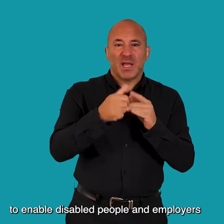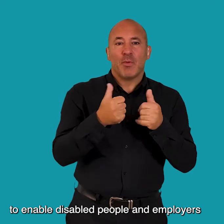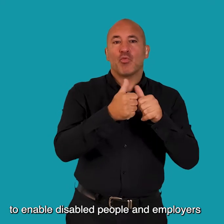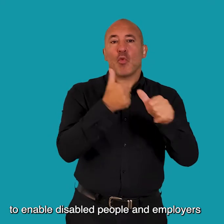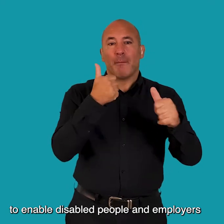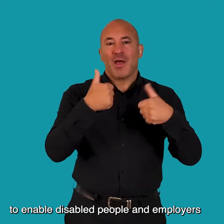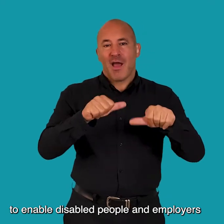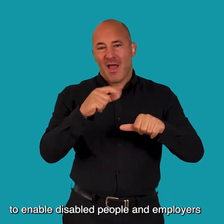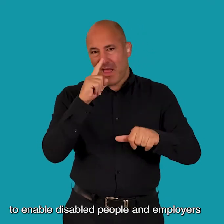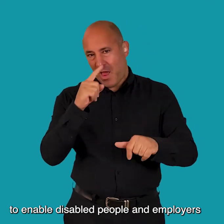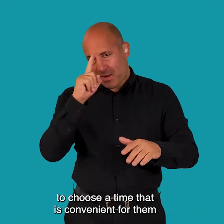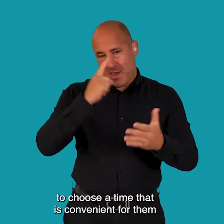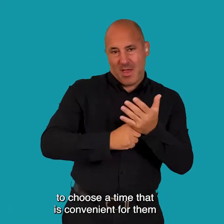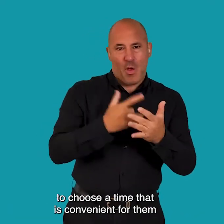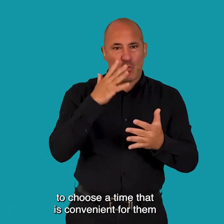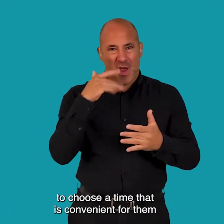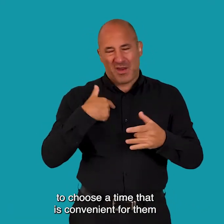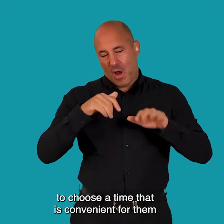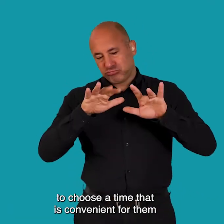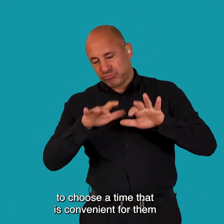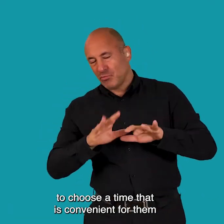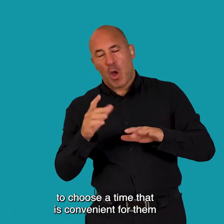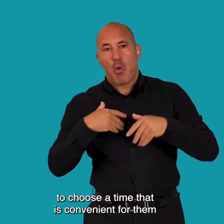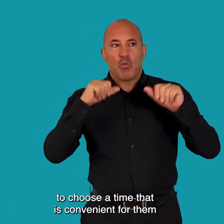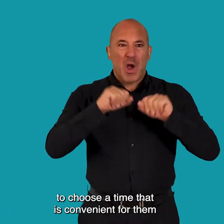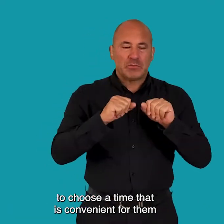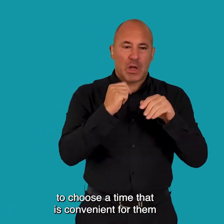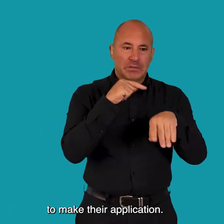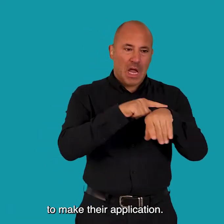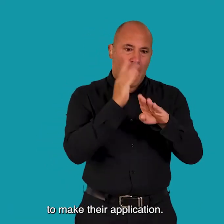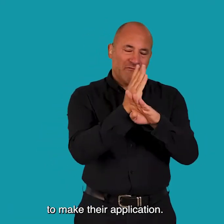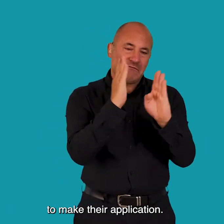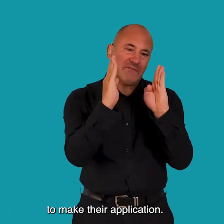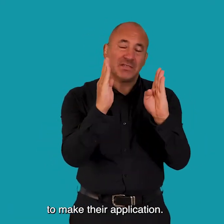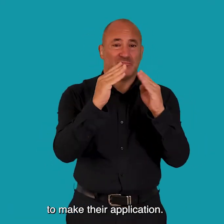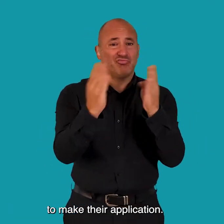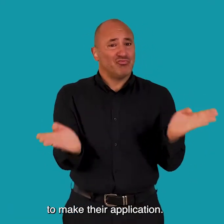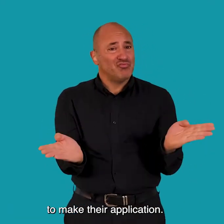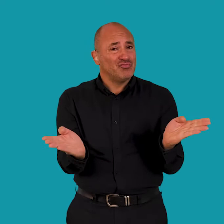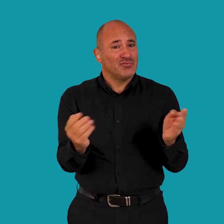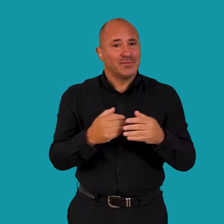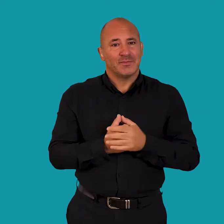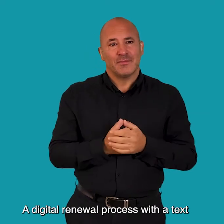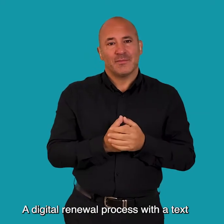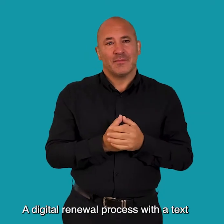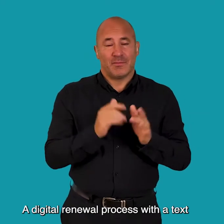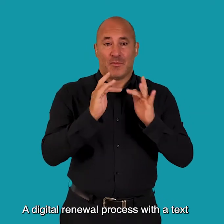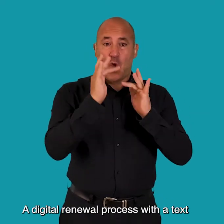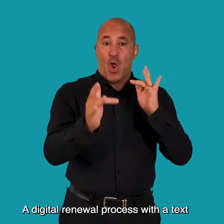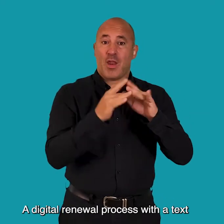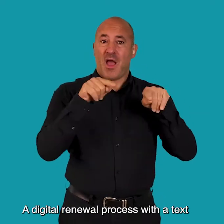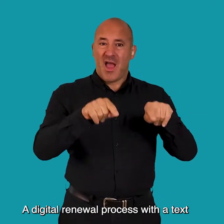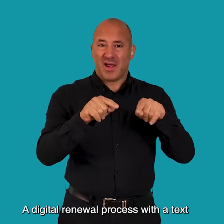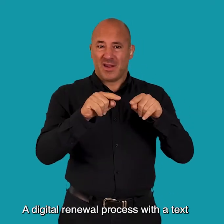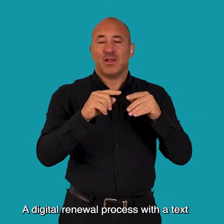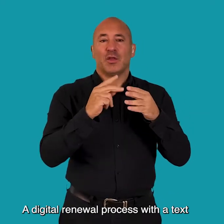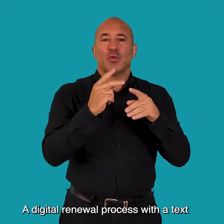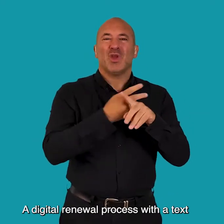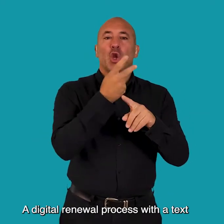and employers to choose a time that is convenient for them to make their application. A digital renewal process with a text